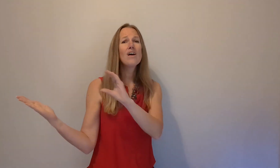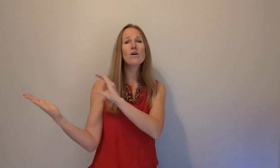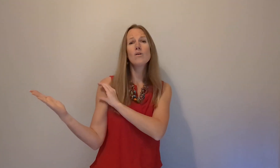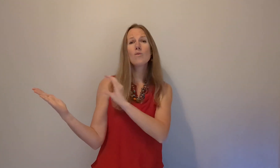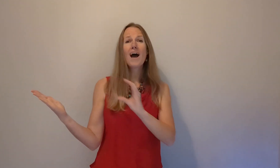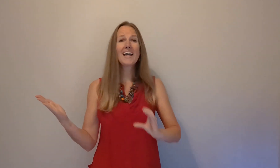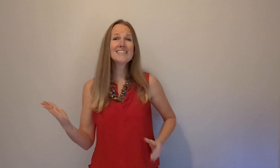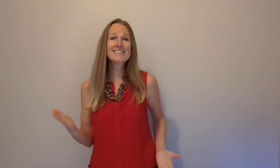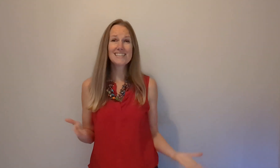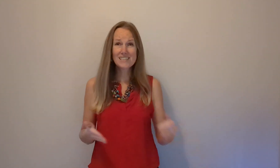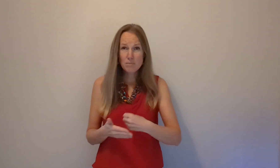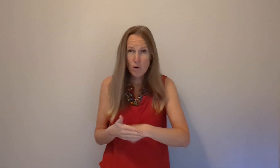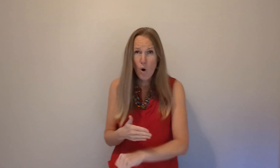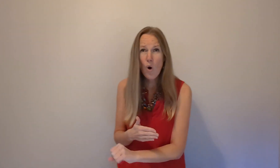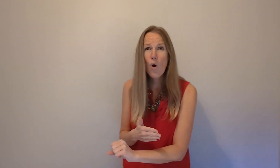born, Christ is